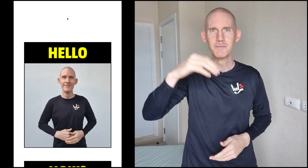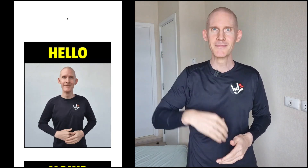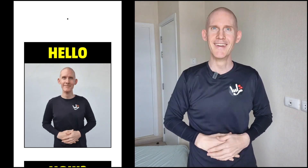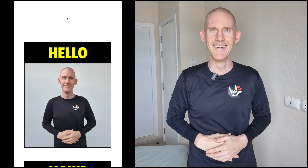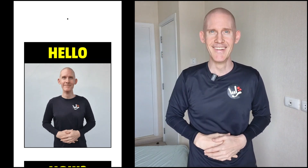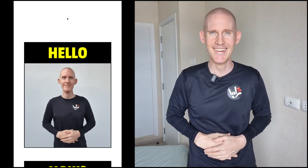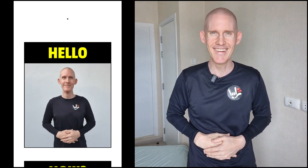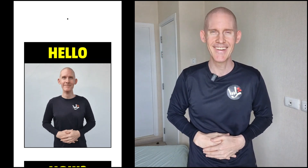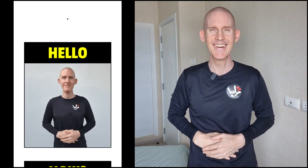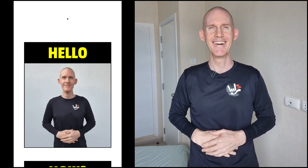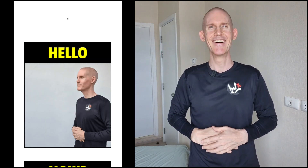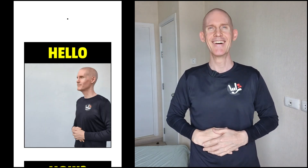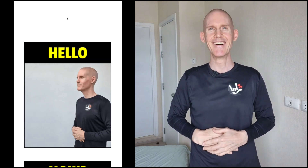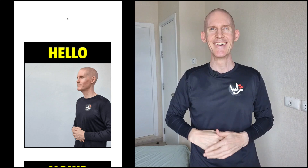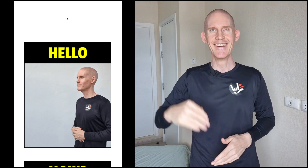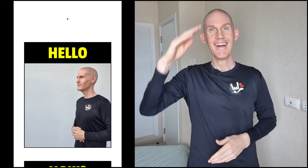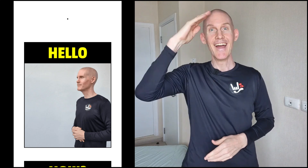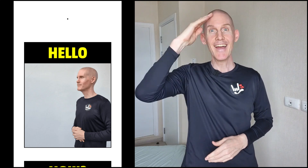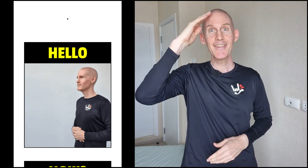Hello.